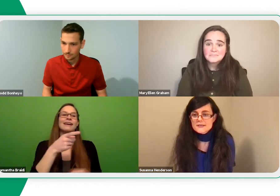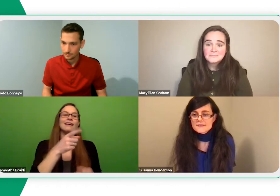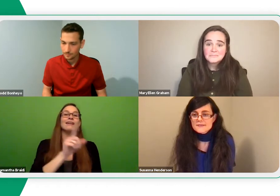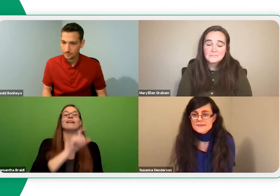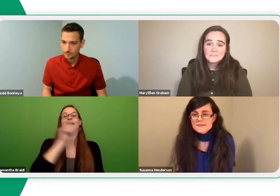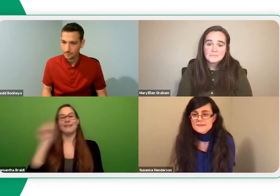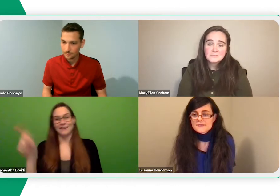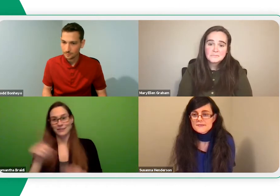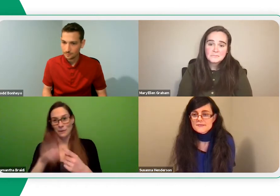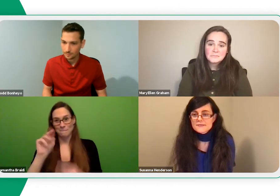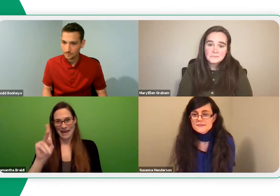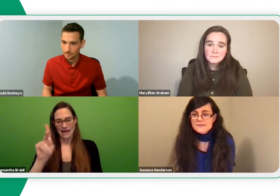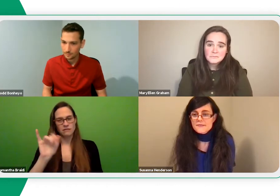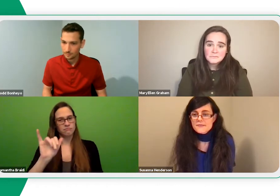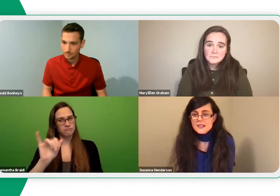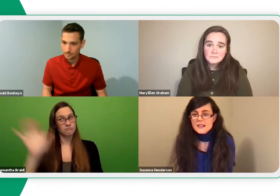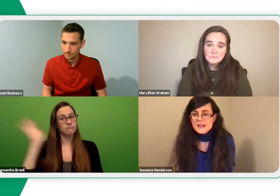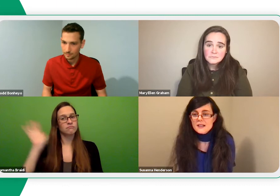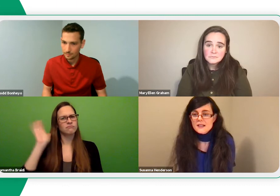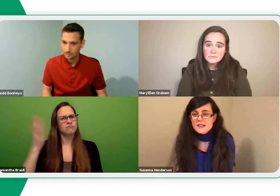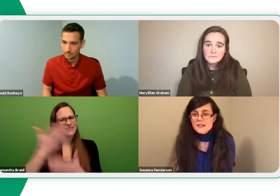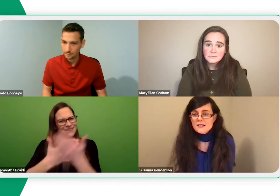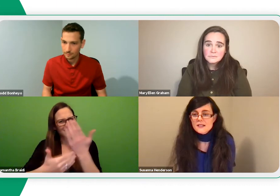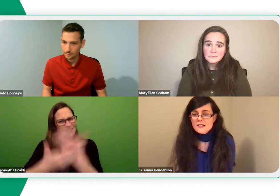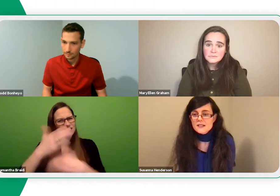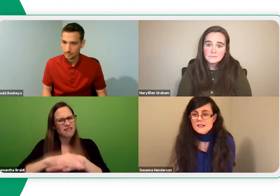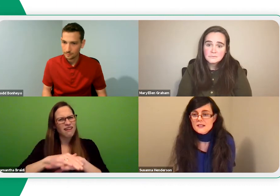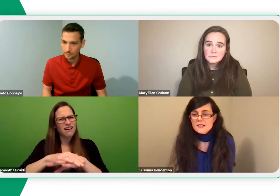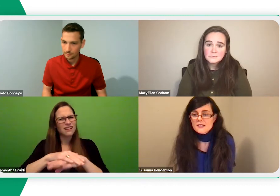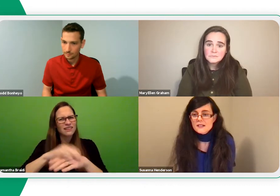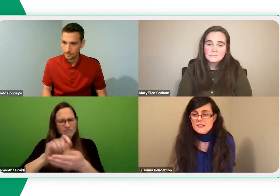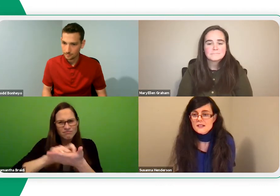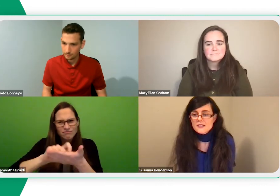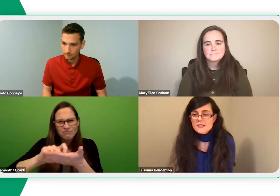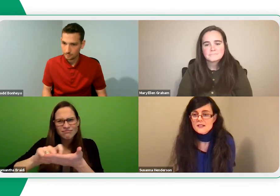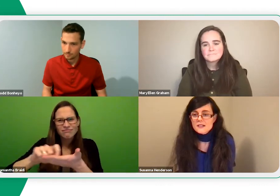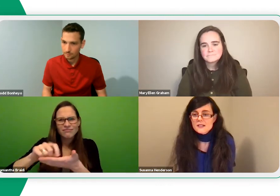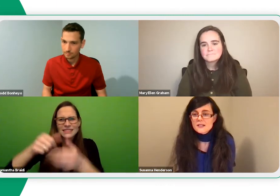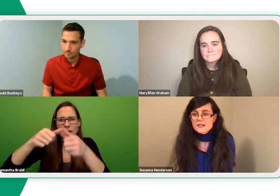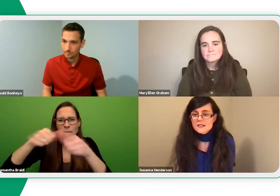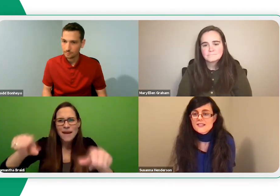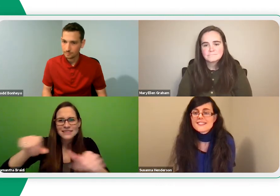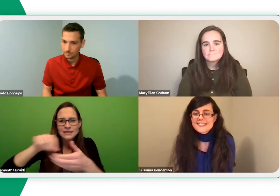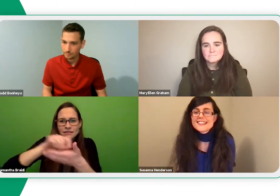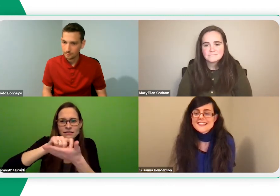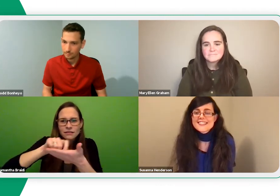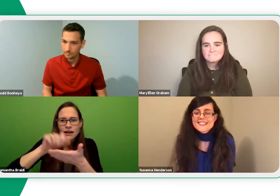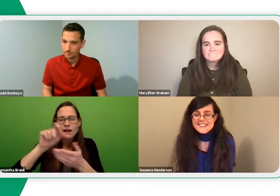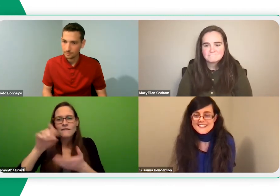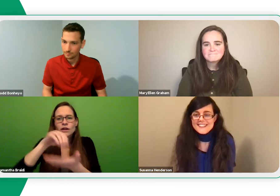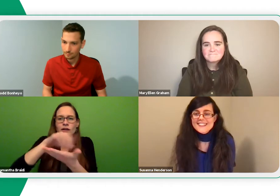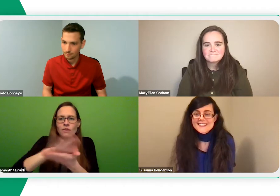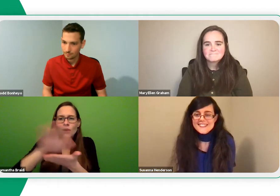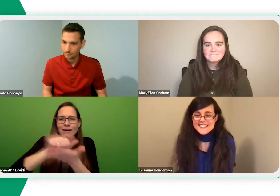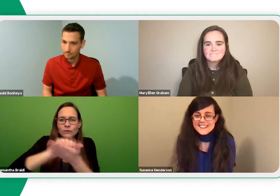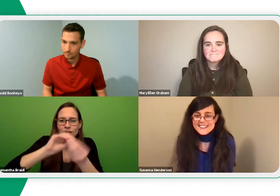restaurant, got an application, filled it out. And then right after that, their parent drove them to the bank. And back then,